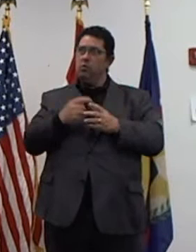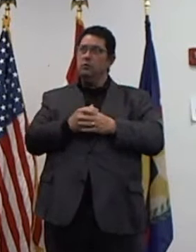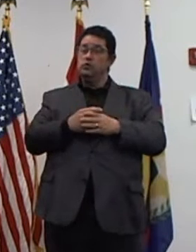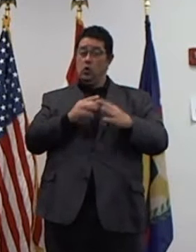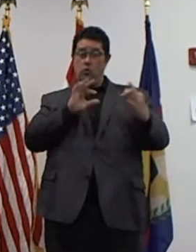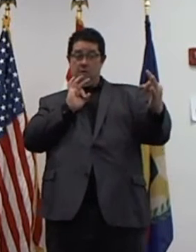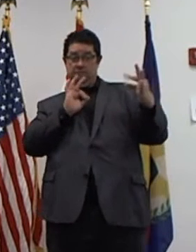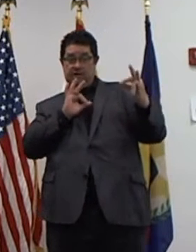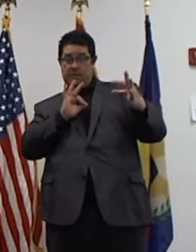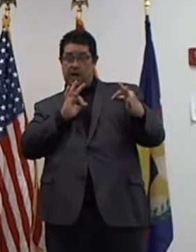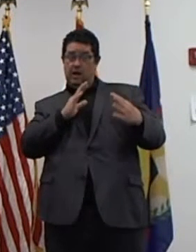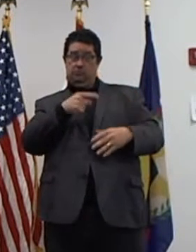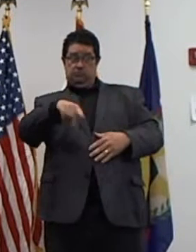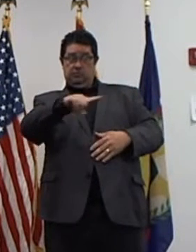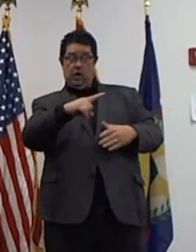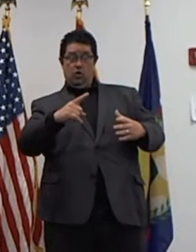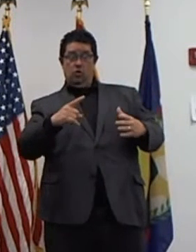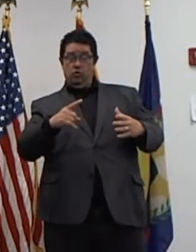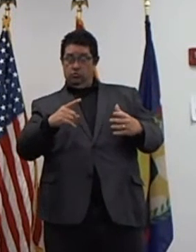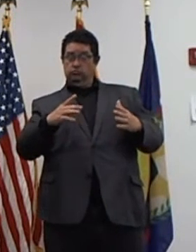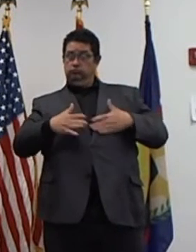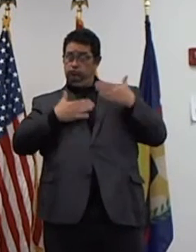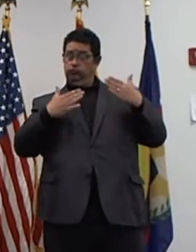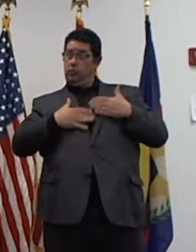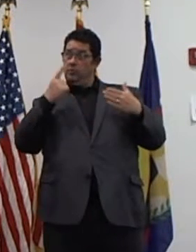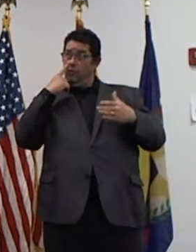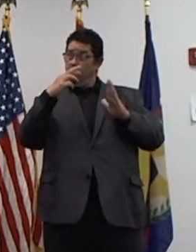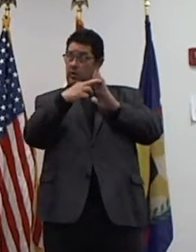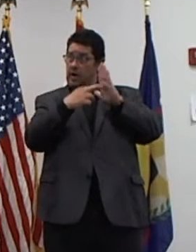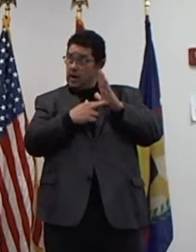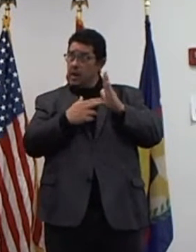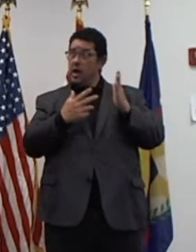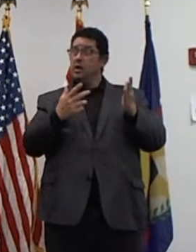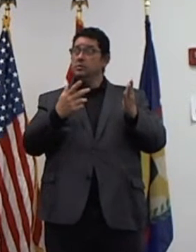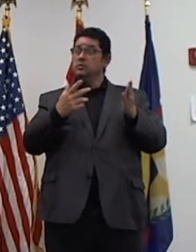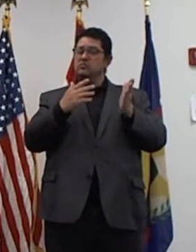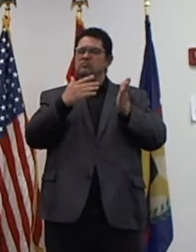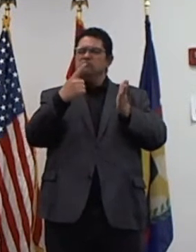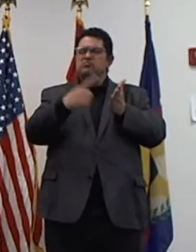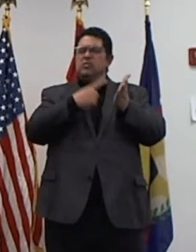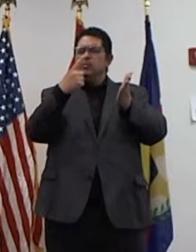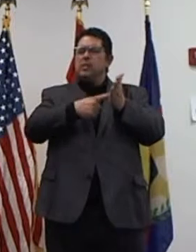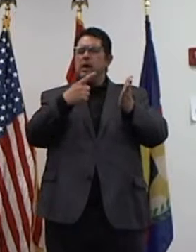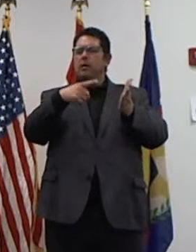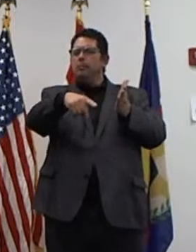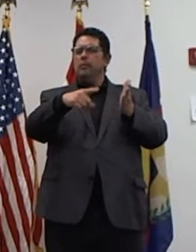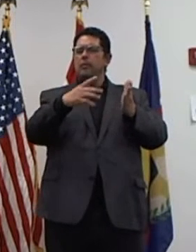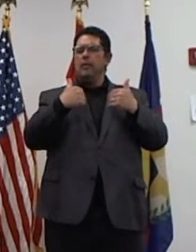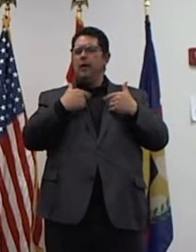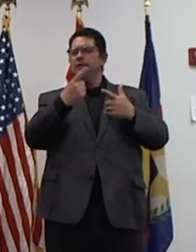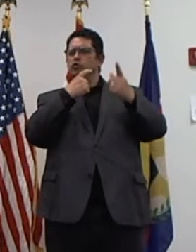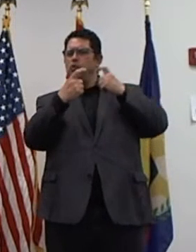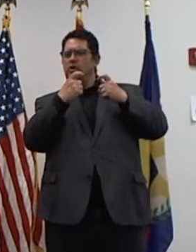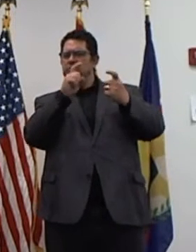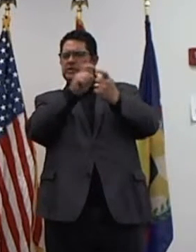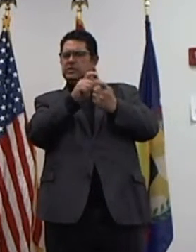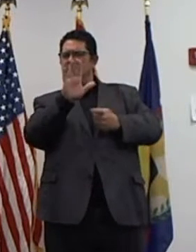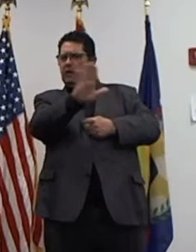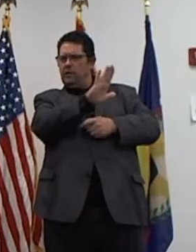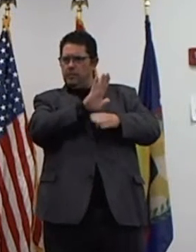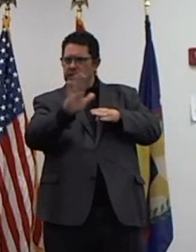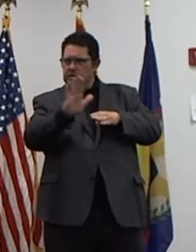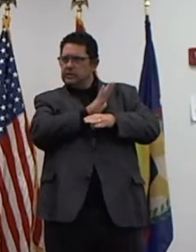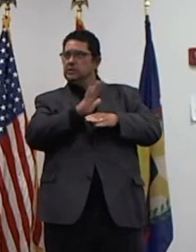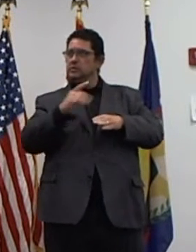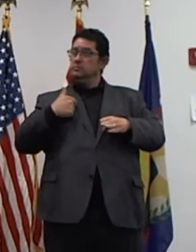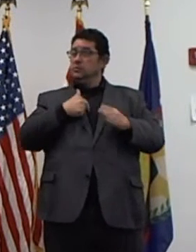very grateful for those guidelines. They find them very helpful. On occasion, they have questions that are specific to their type of business or their individual business, and we